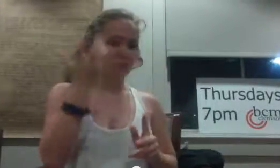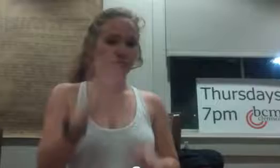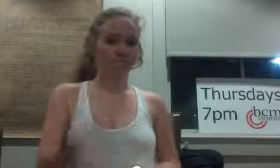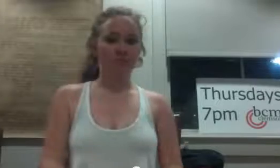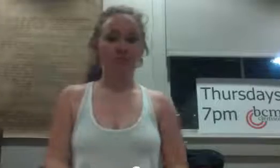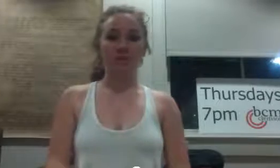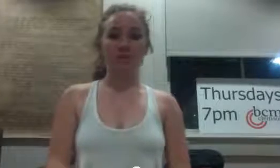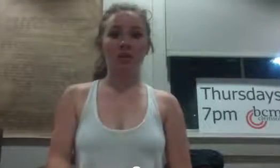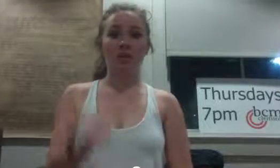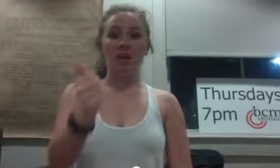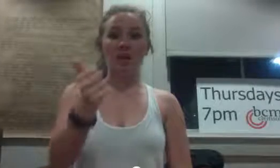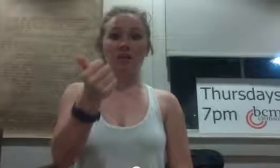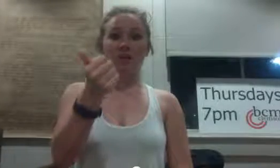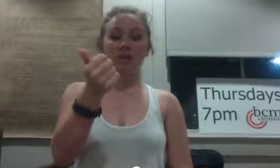sense.